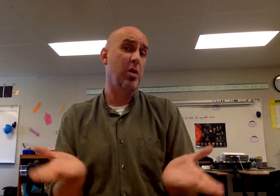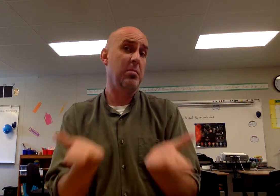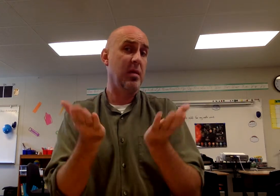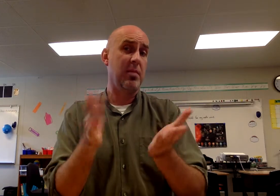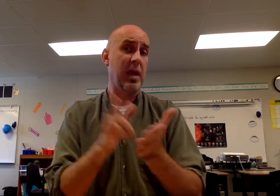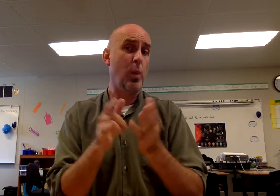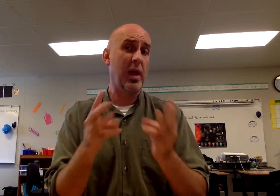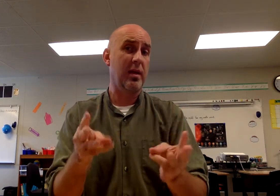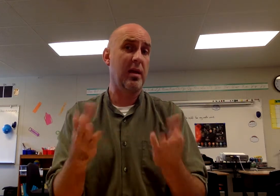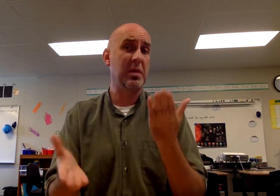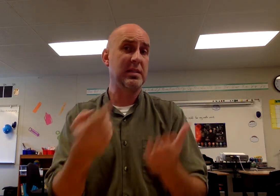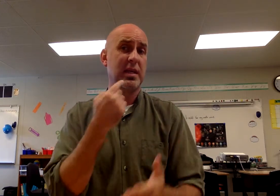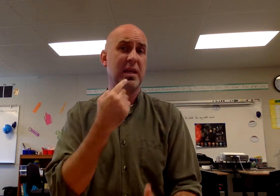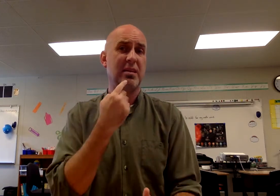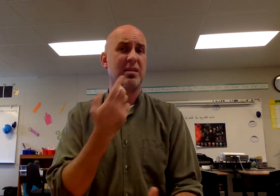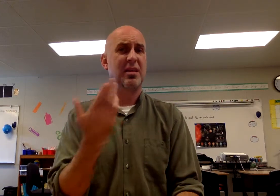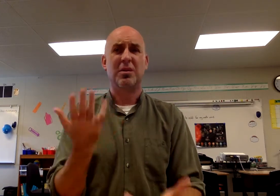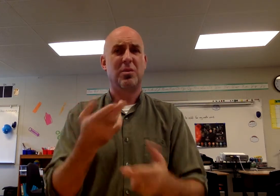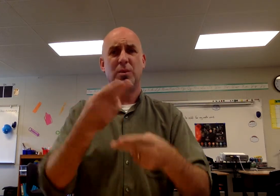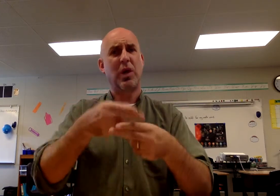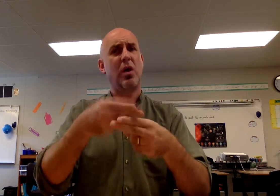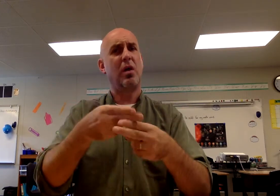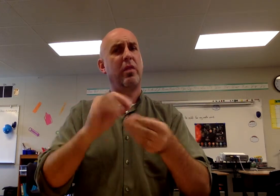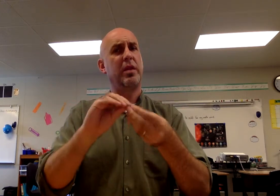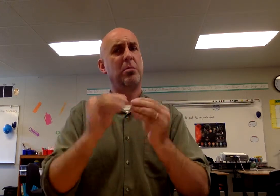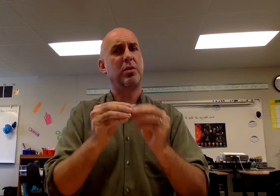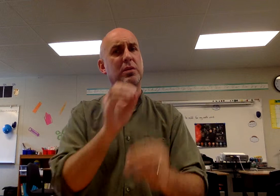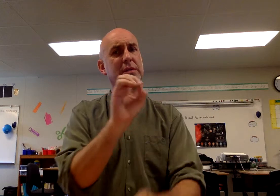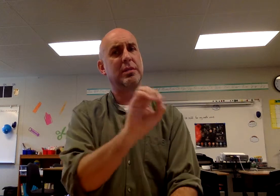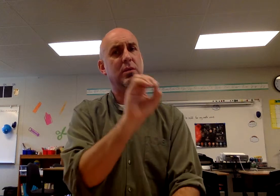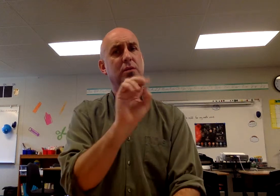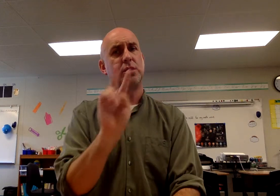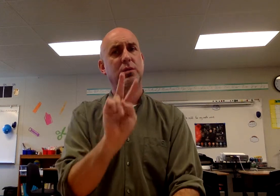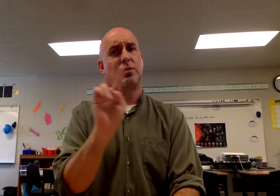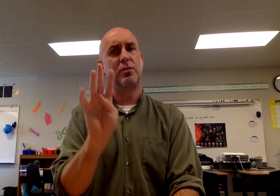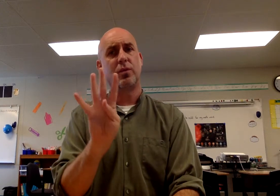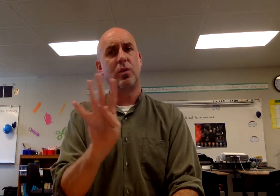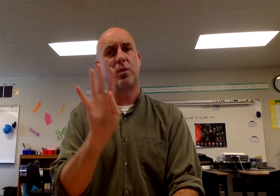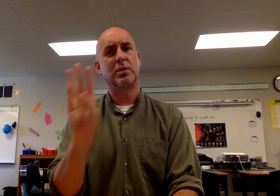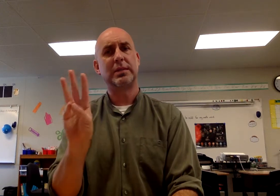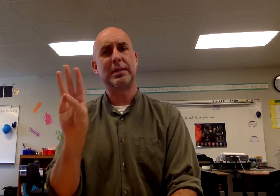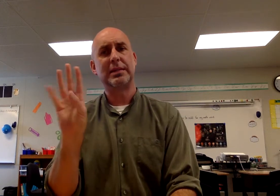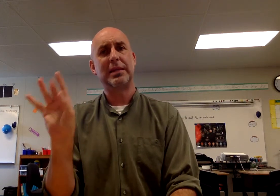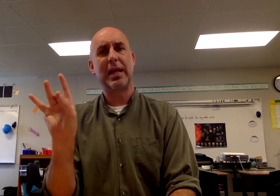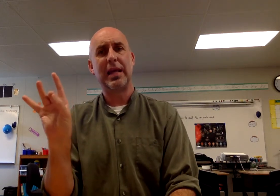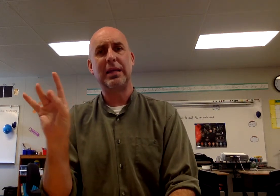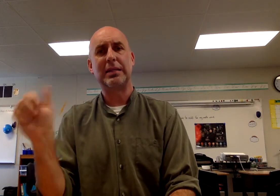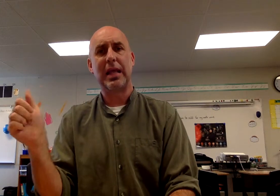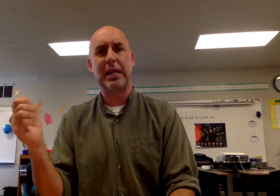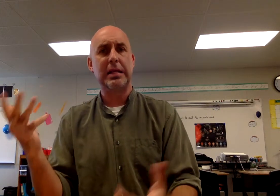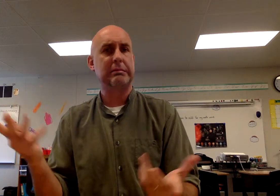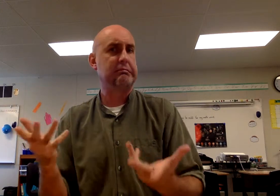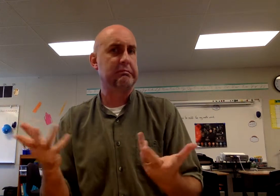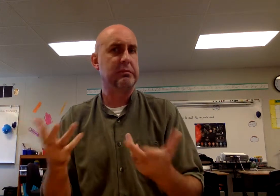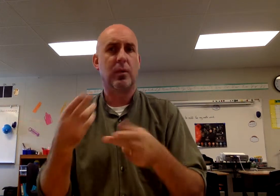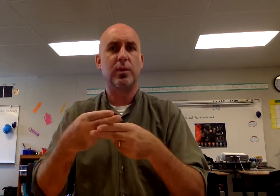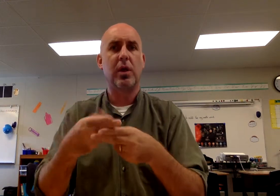prompt them that way. I may say, what do we call the numbers 0, 2, 4, 6, 8, 10? What do we call